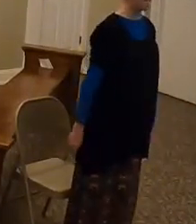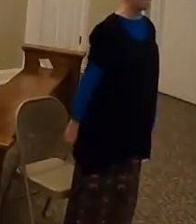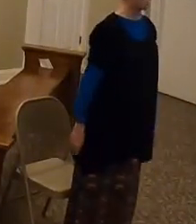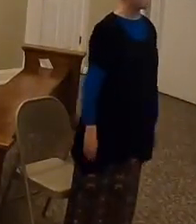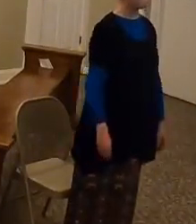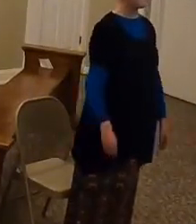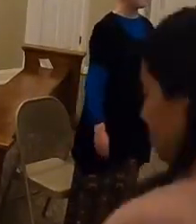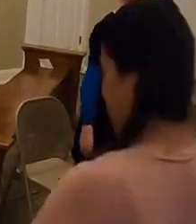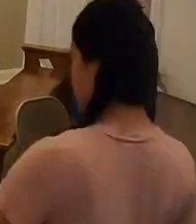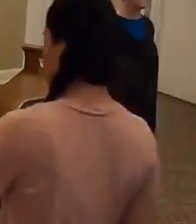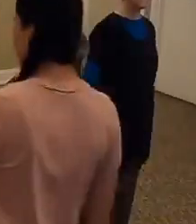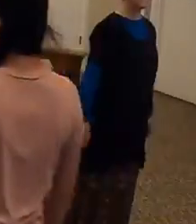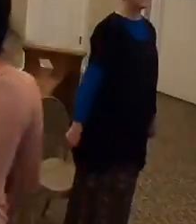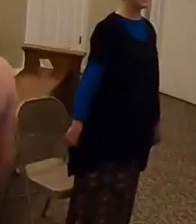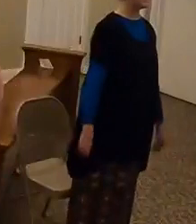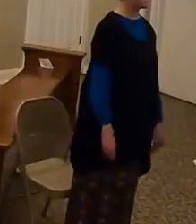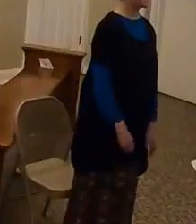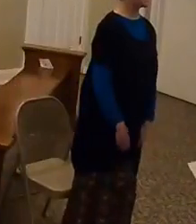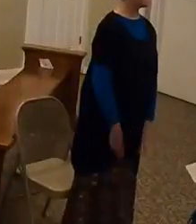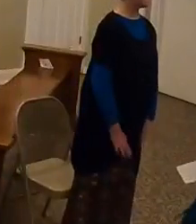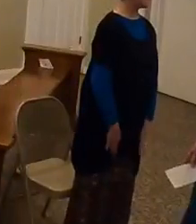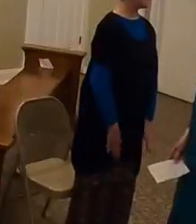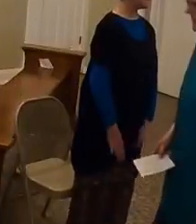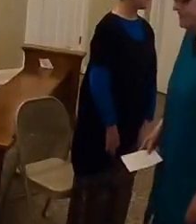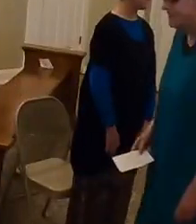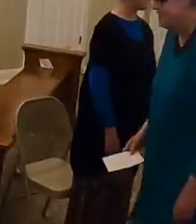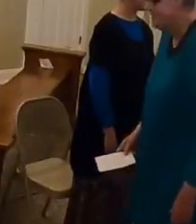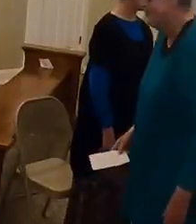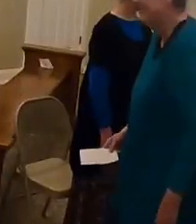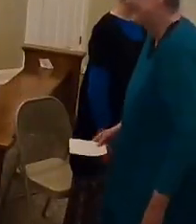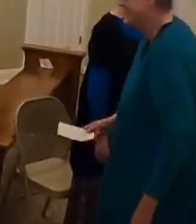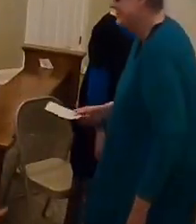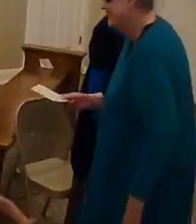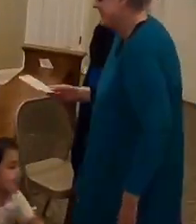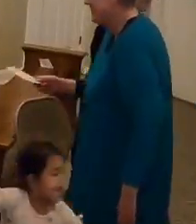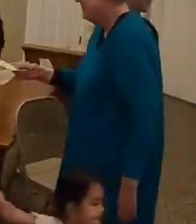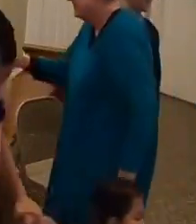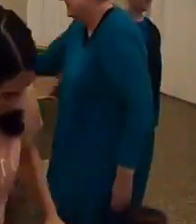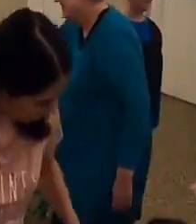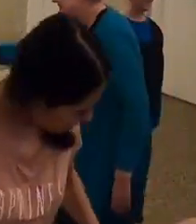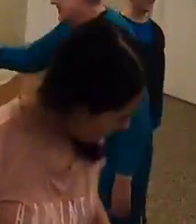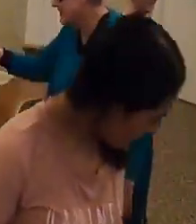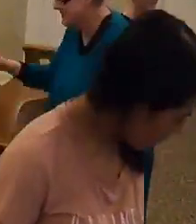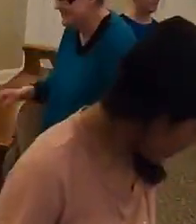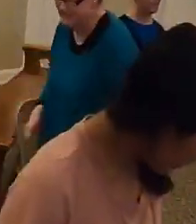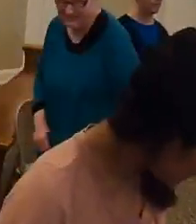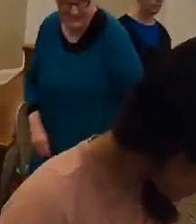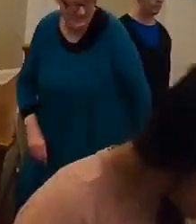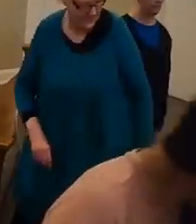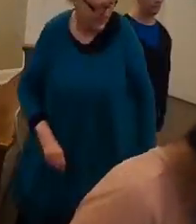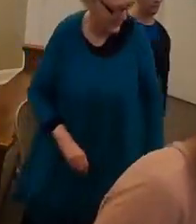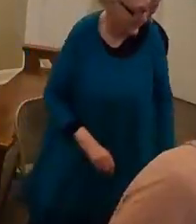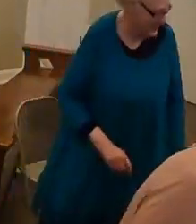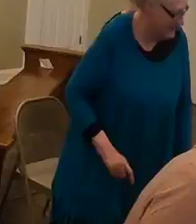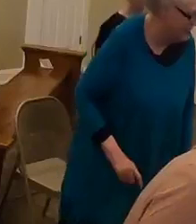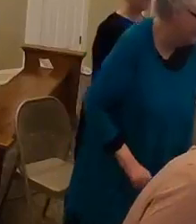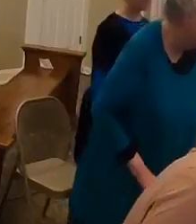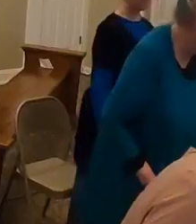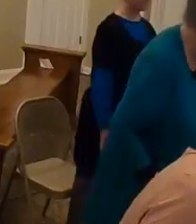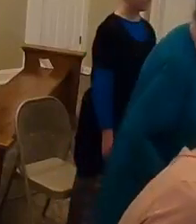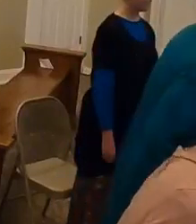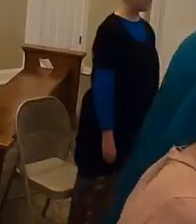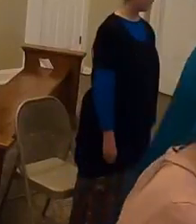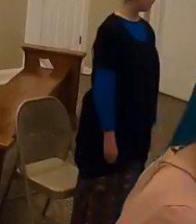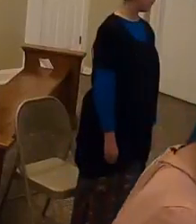Lord. Yes, Lord. Hallelujah. Hallelujah. Oh, hallelujah. Hallelujah. Hallelujah.